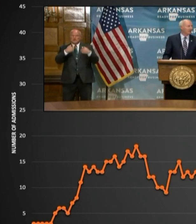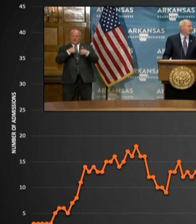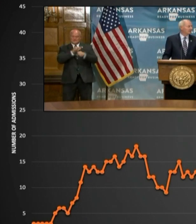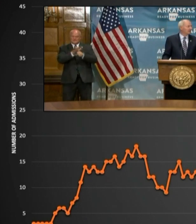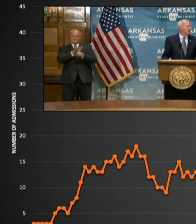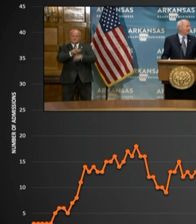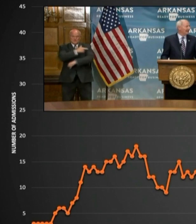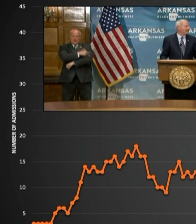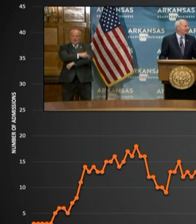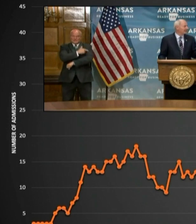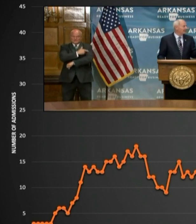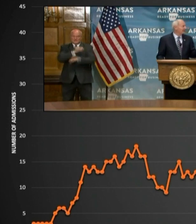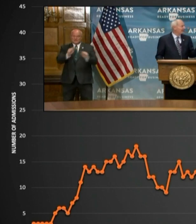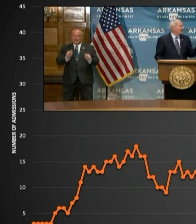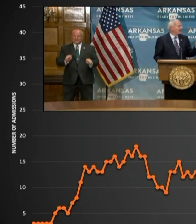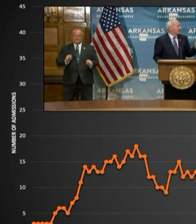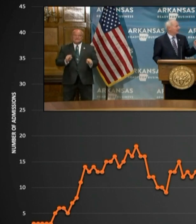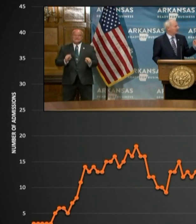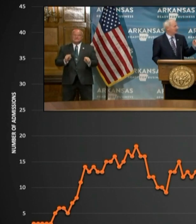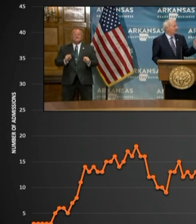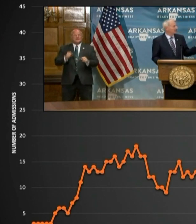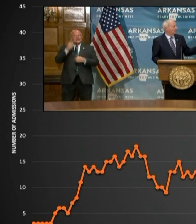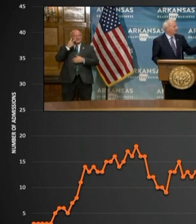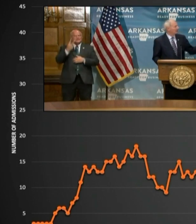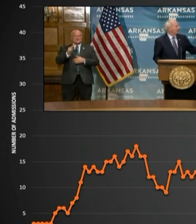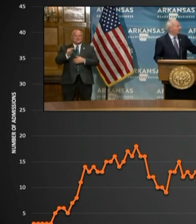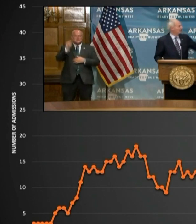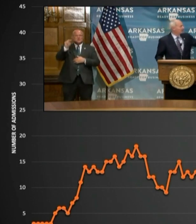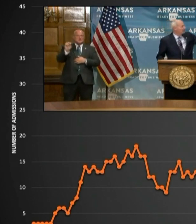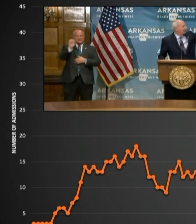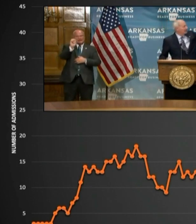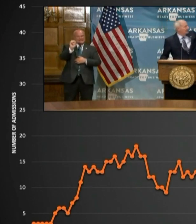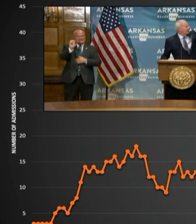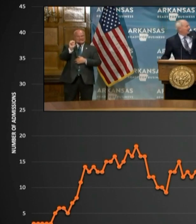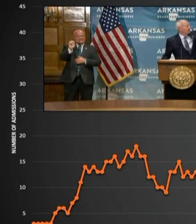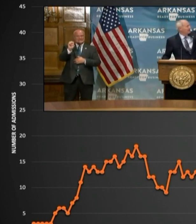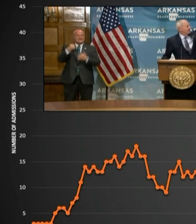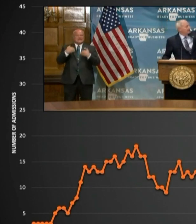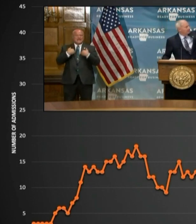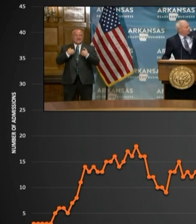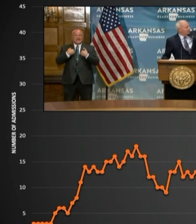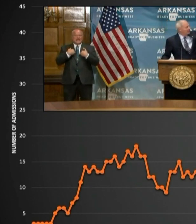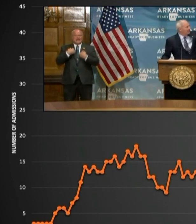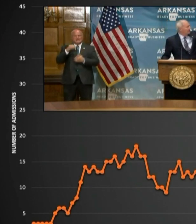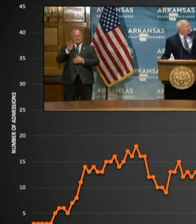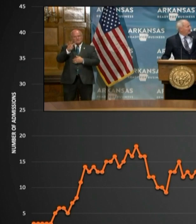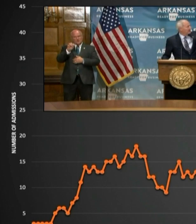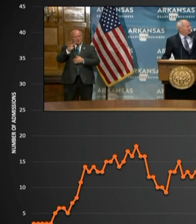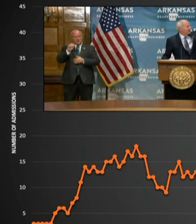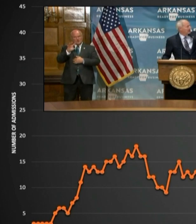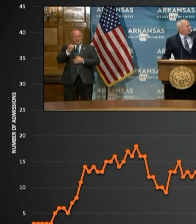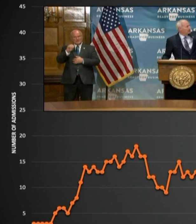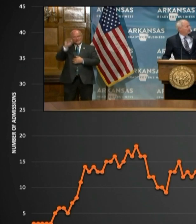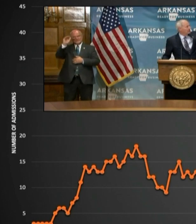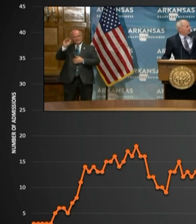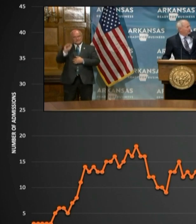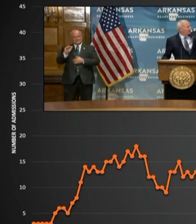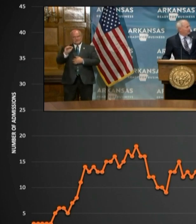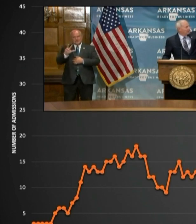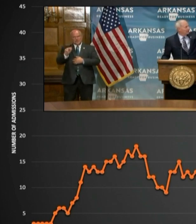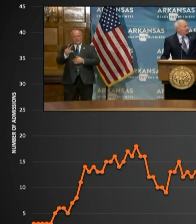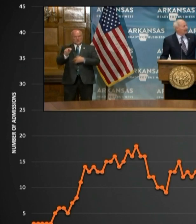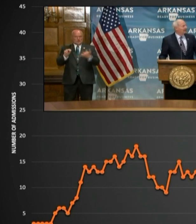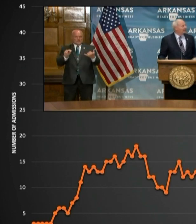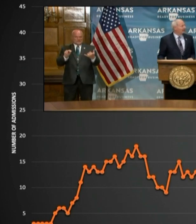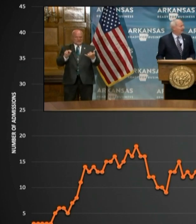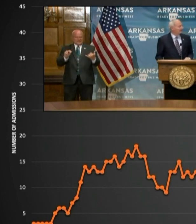have adequate hospital capacity. And you can see in the northeast region, you had a peak of 40. It is down closer to